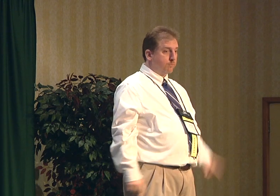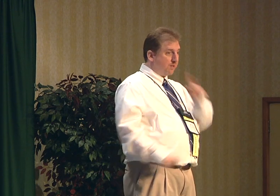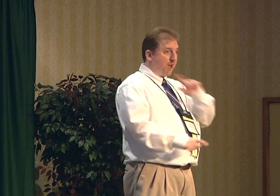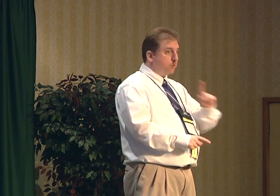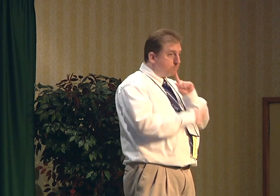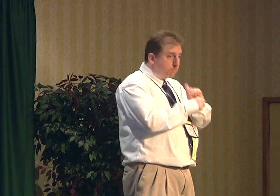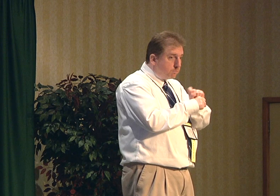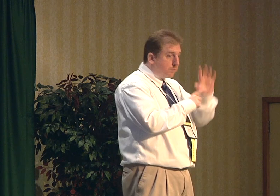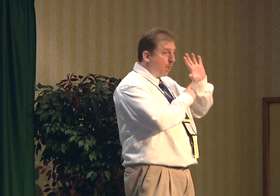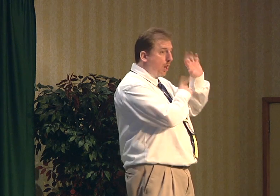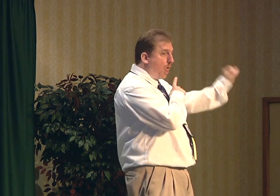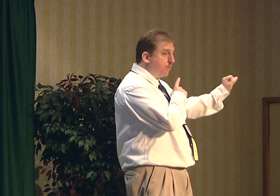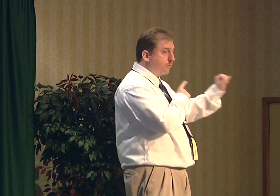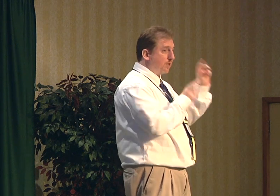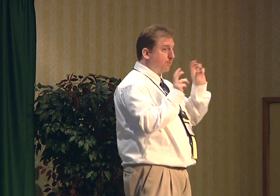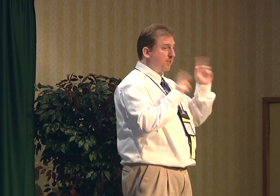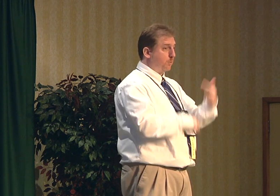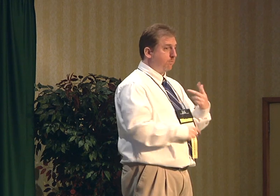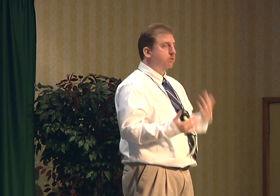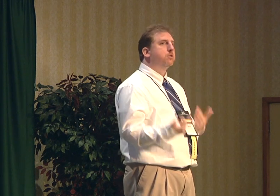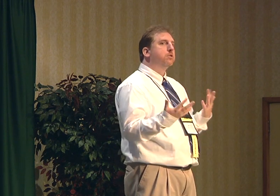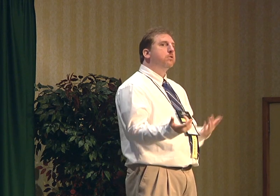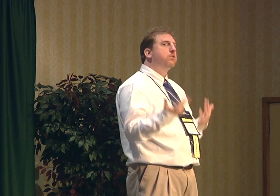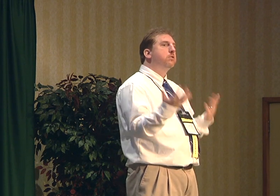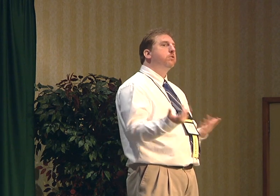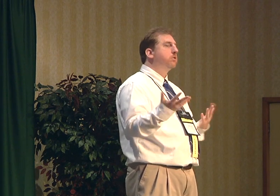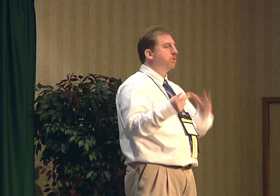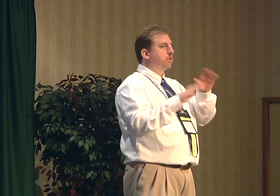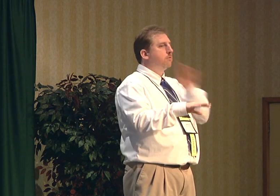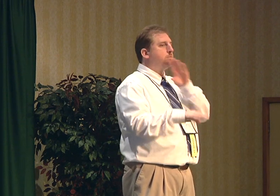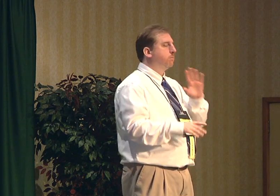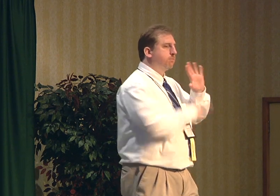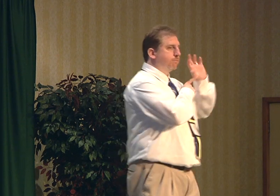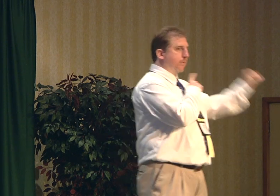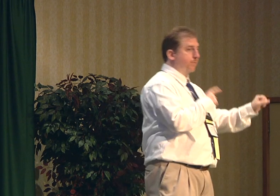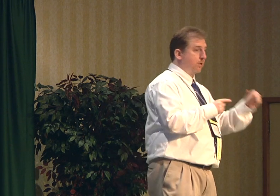the emergency room. The person actually had to leave. Never got service.